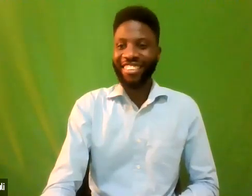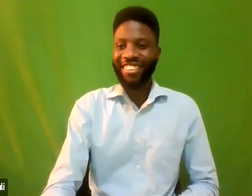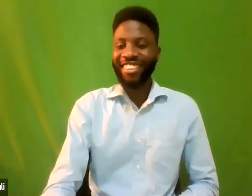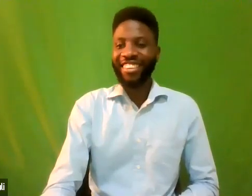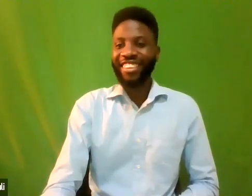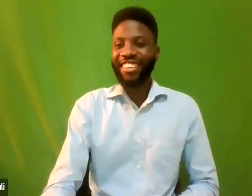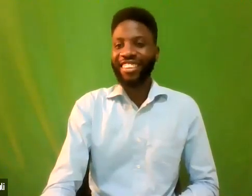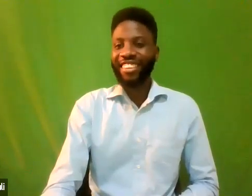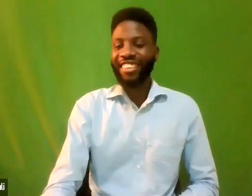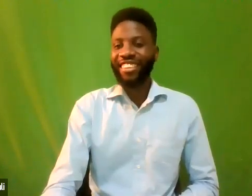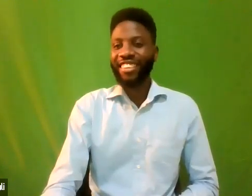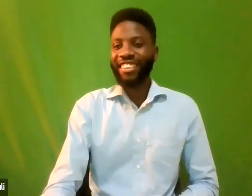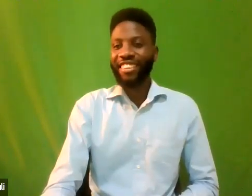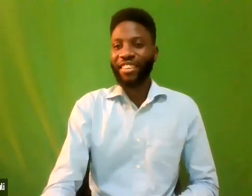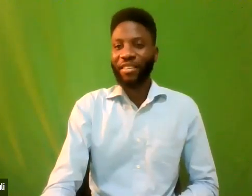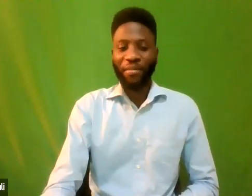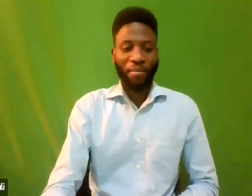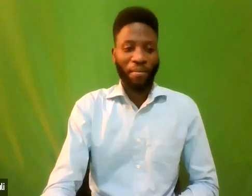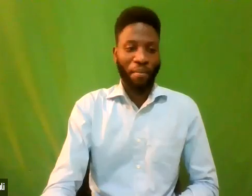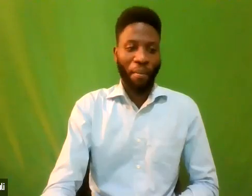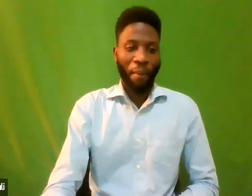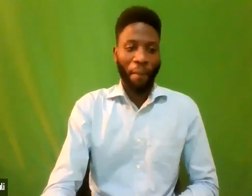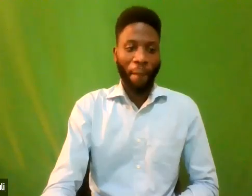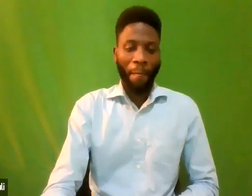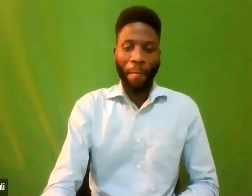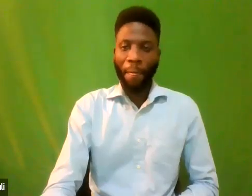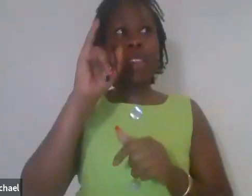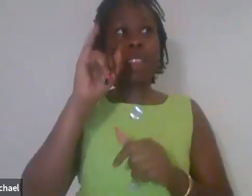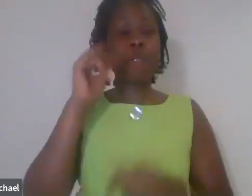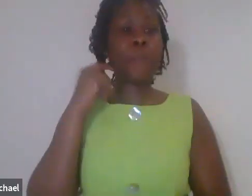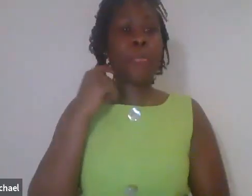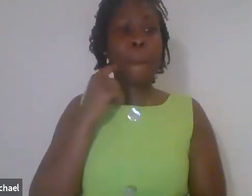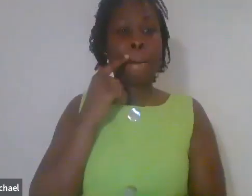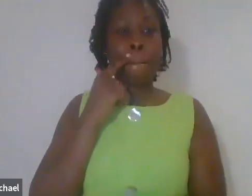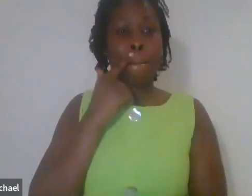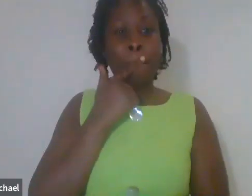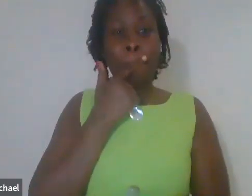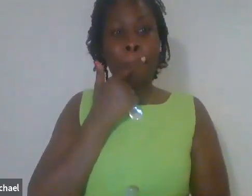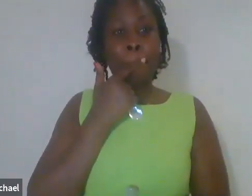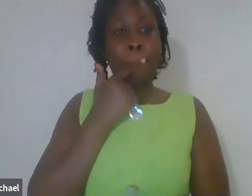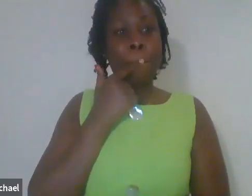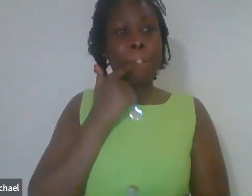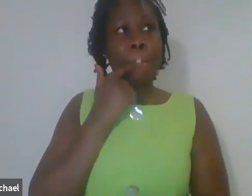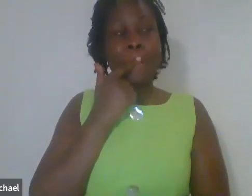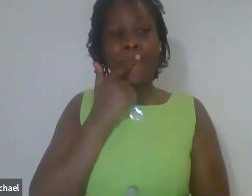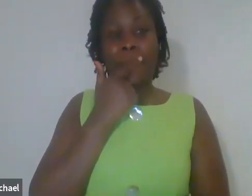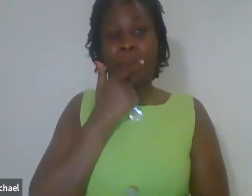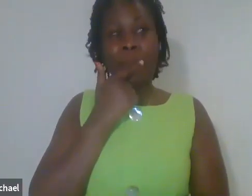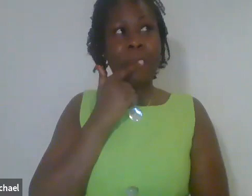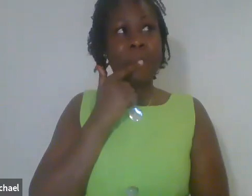So today we have Ashura as the teacher. Then let me try and put her on spotlight. Joseph. Oh,